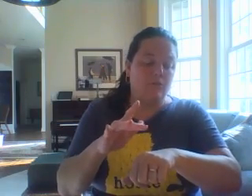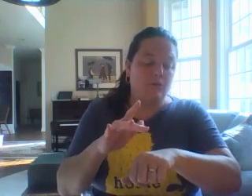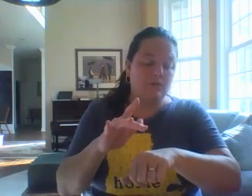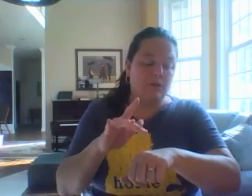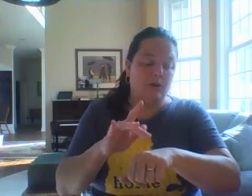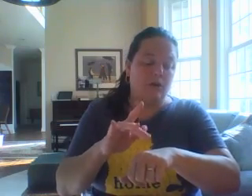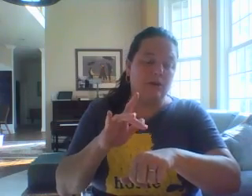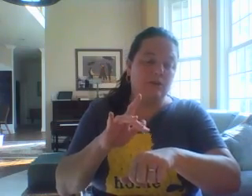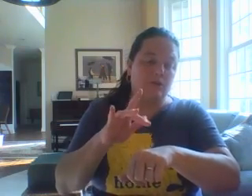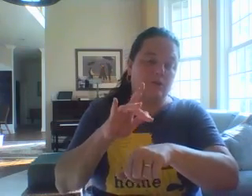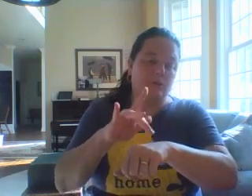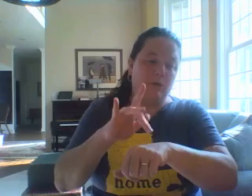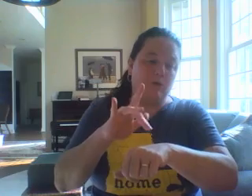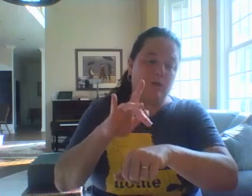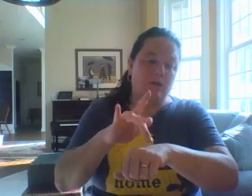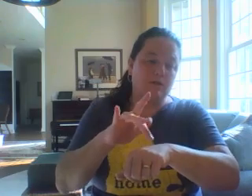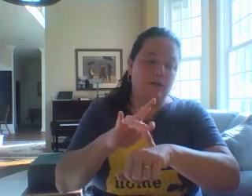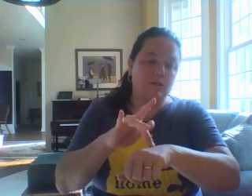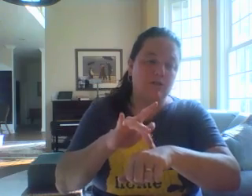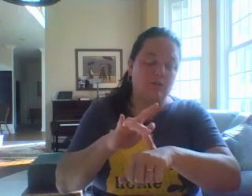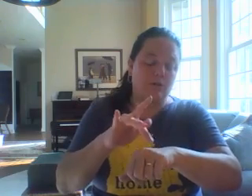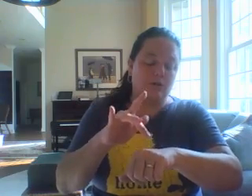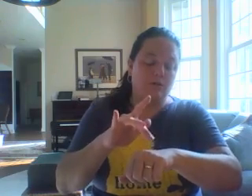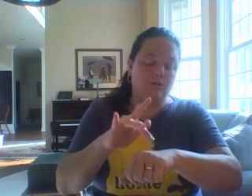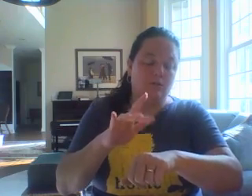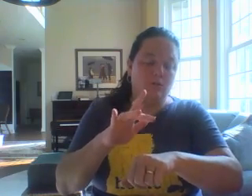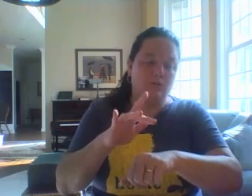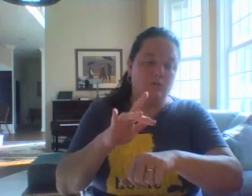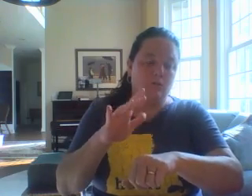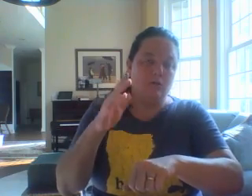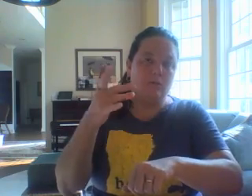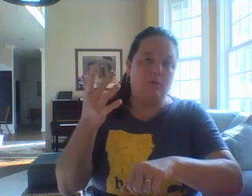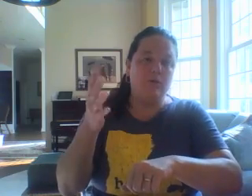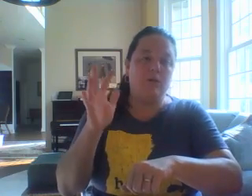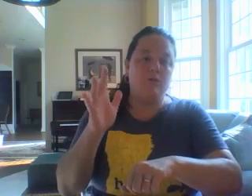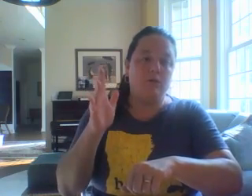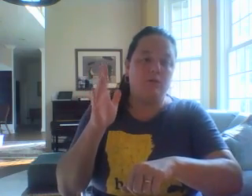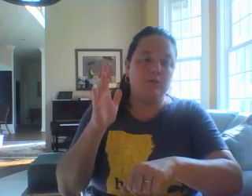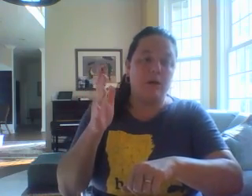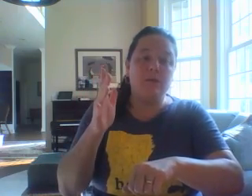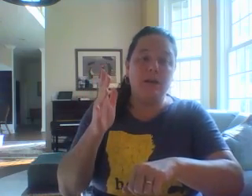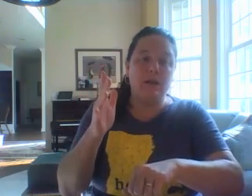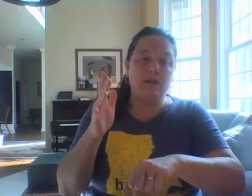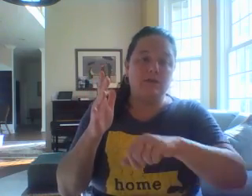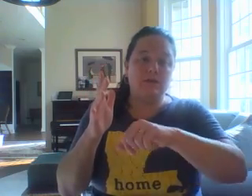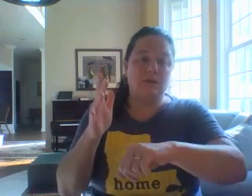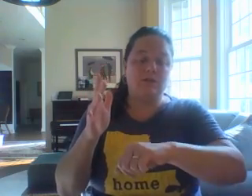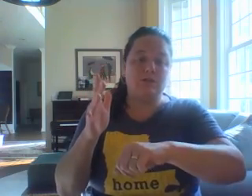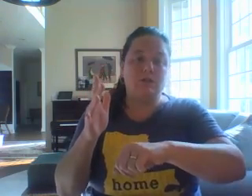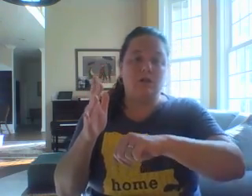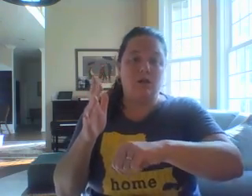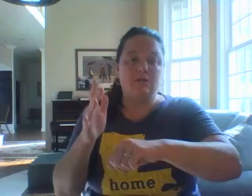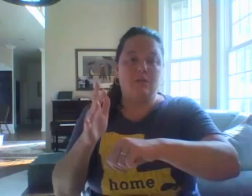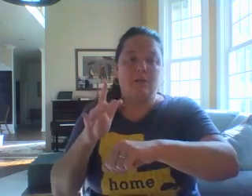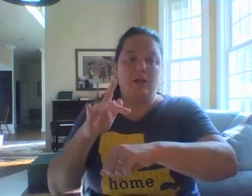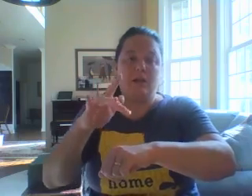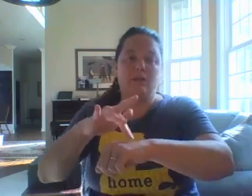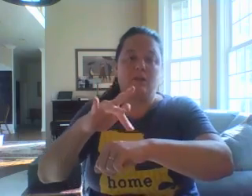4 is going to be early. So your middle finger touches your middle finger of your dominant hand is going to touch the non-dominant hand,